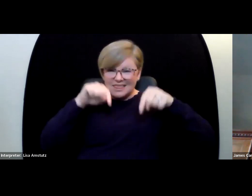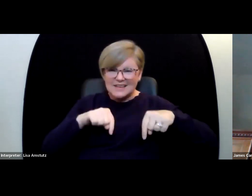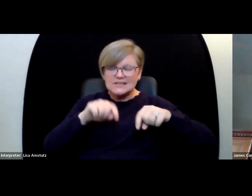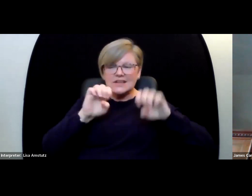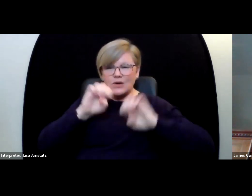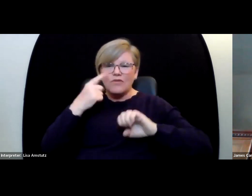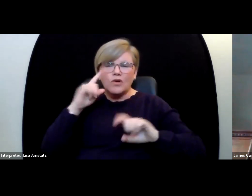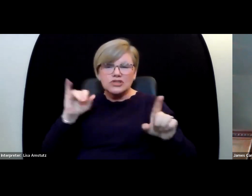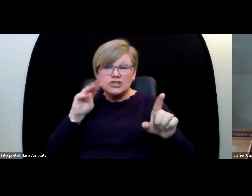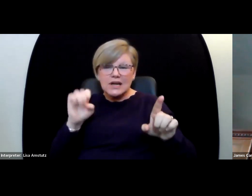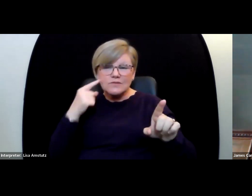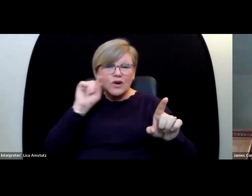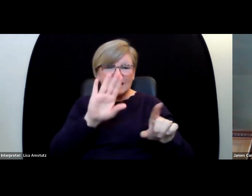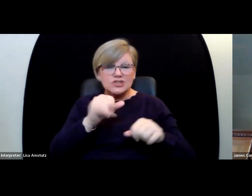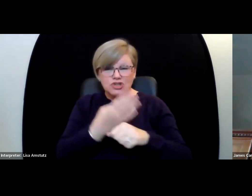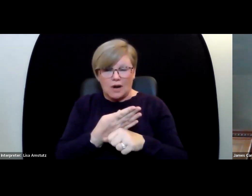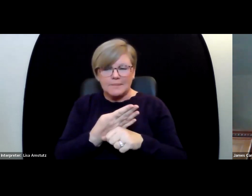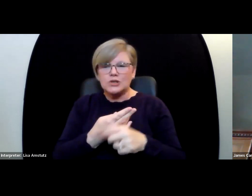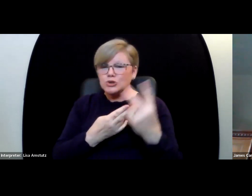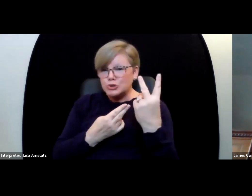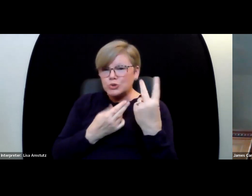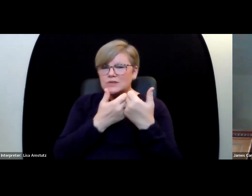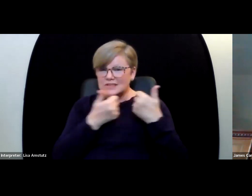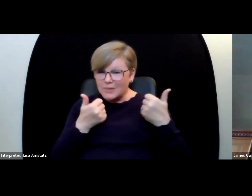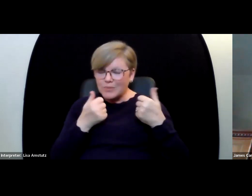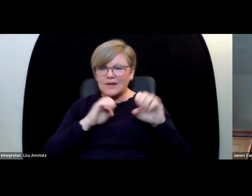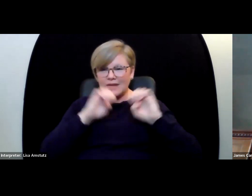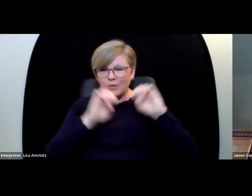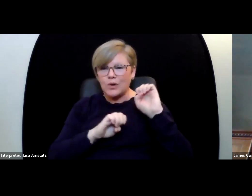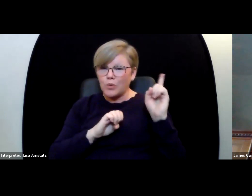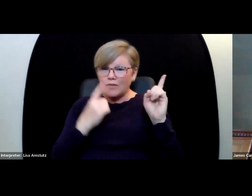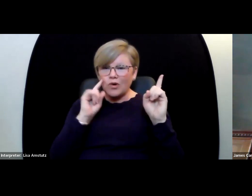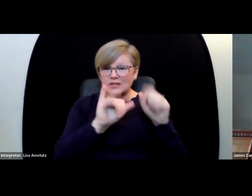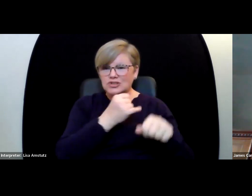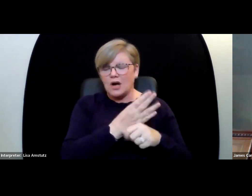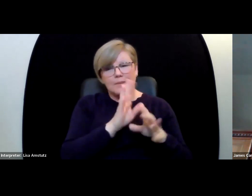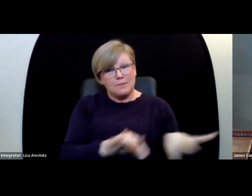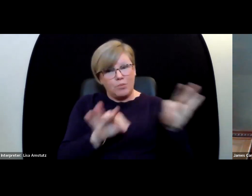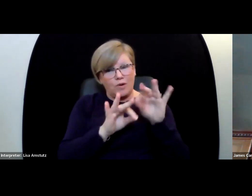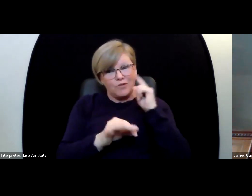for his job. 2 different evaluations. The one for his job is important